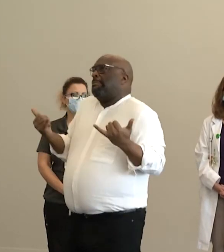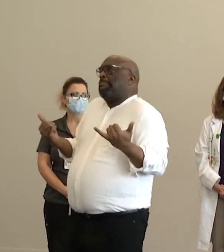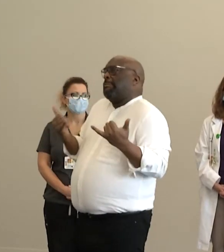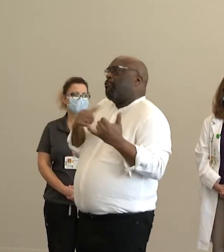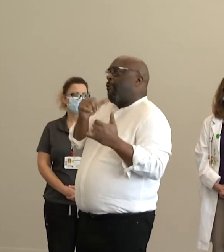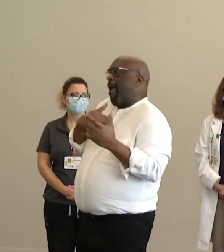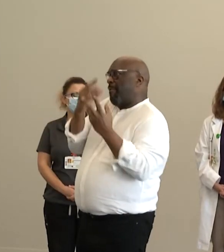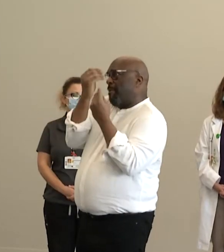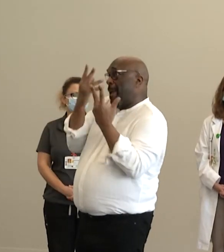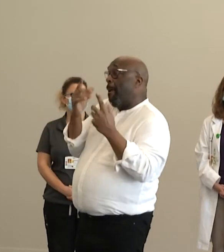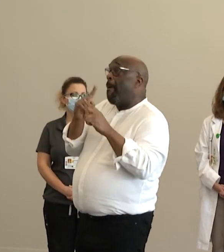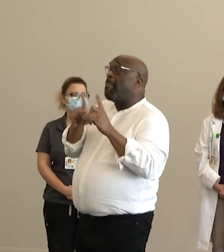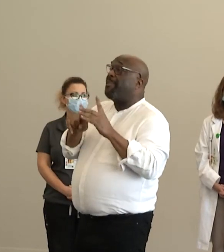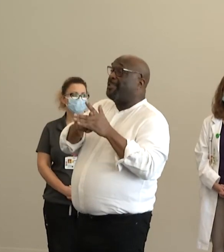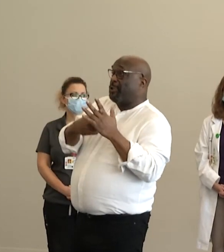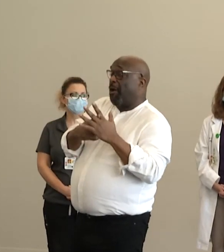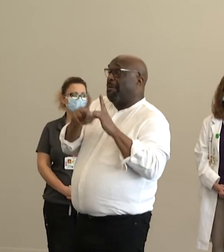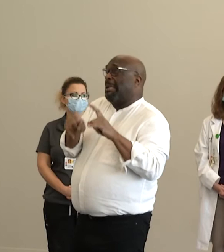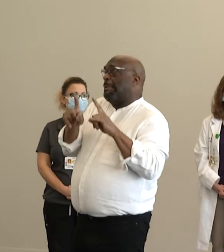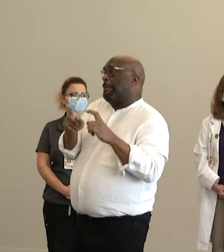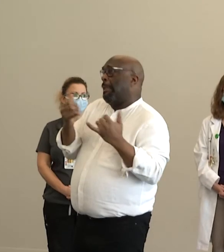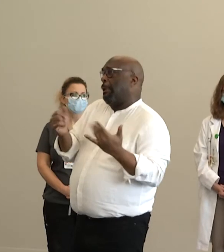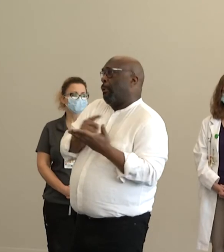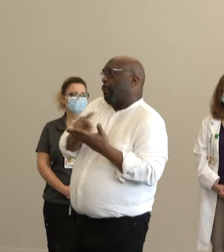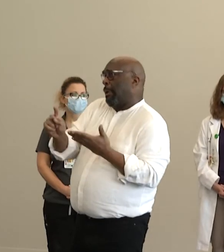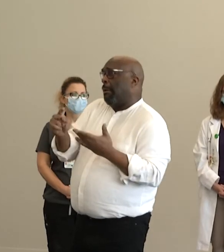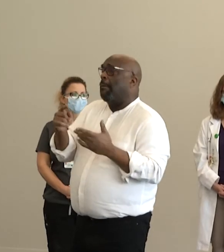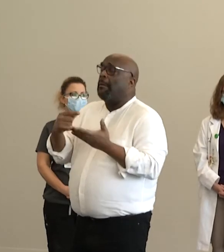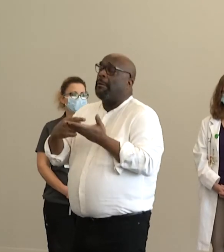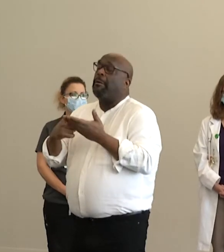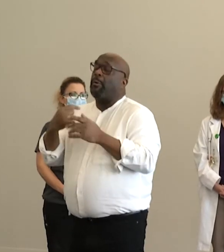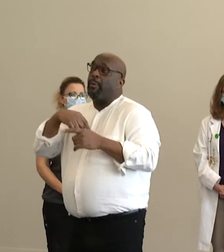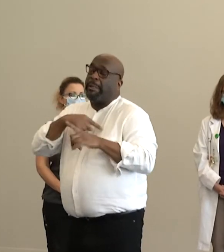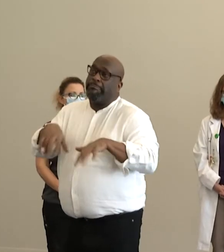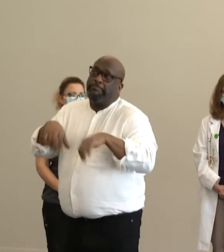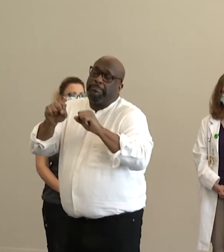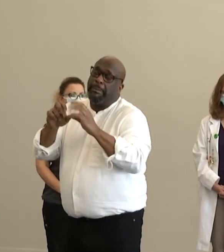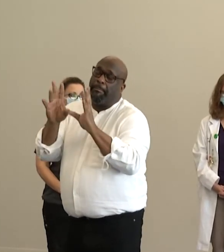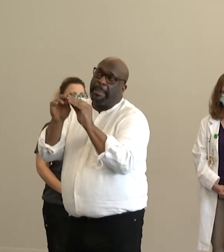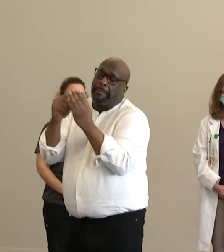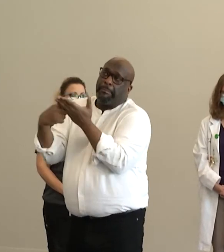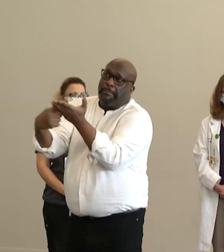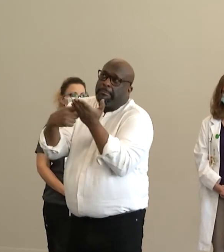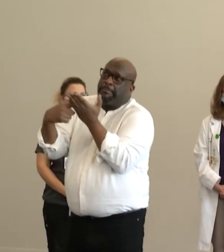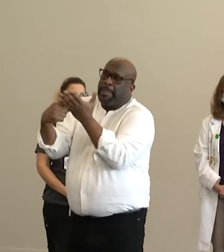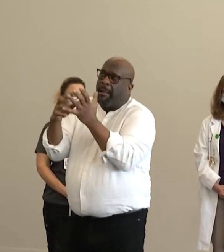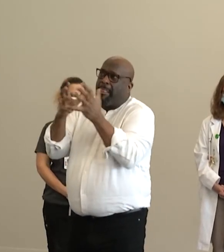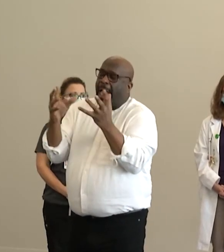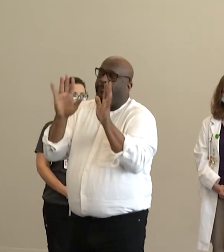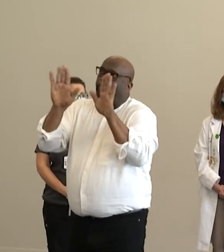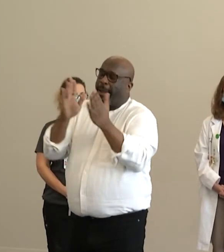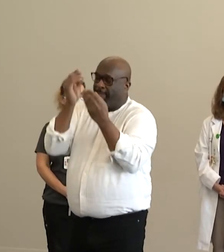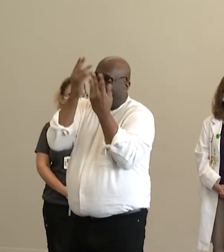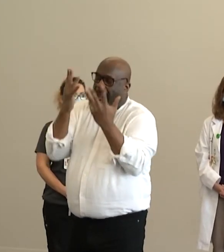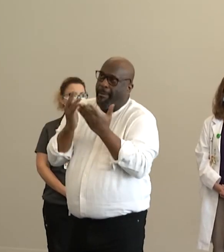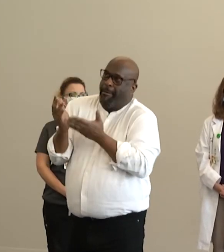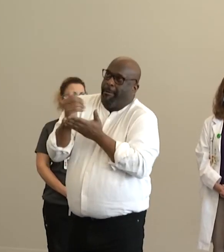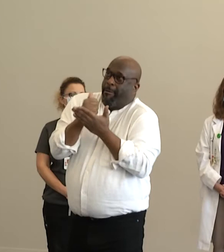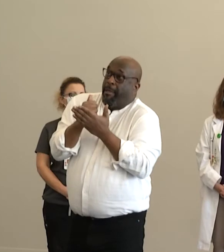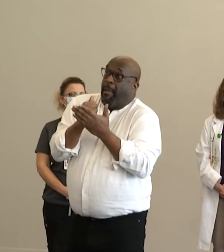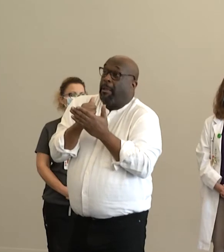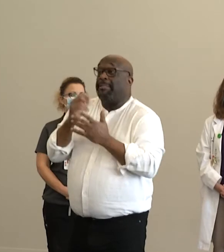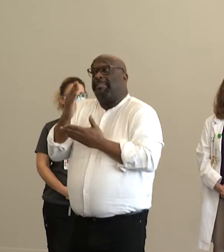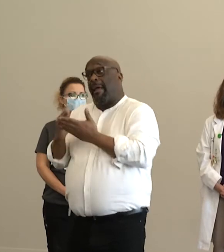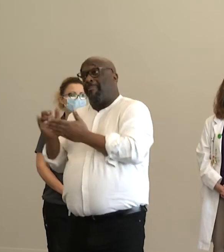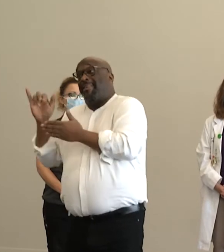week. We've had a lot of great conversations around it. Admittedly, a lot of it might be a little bit above